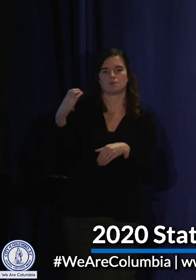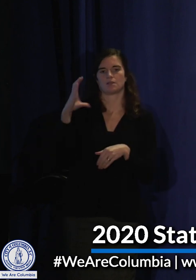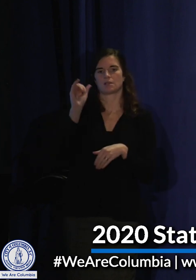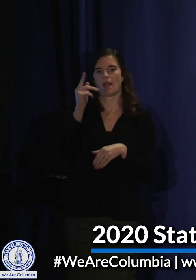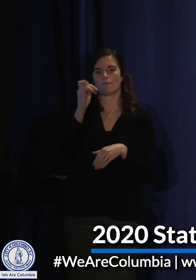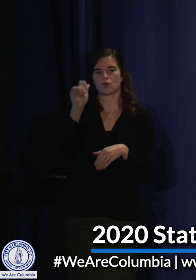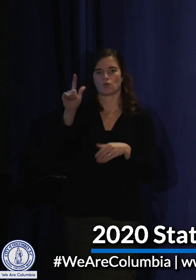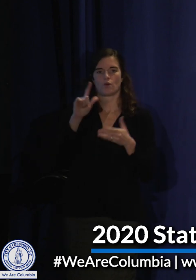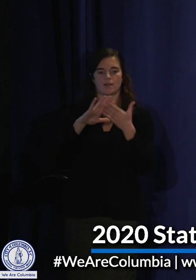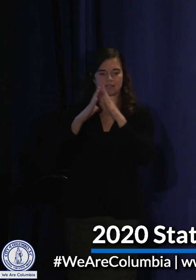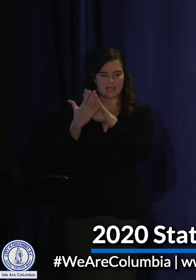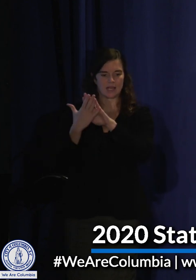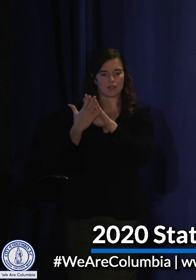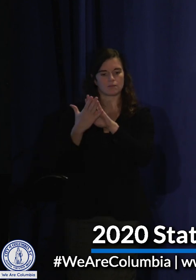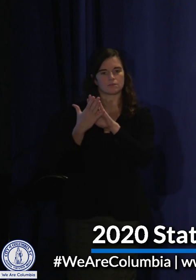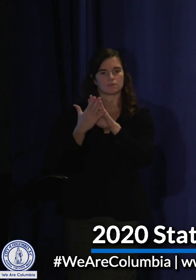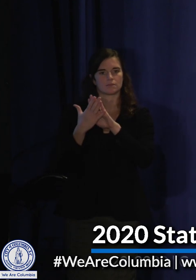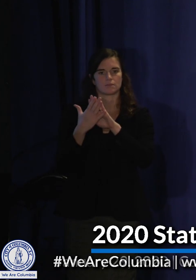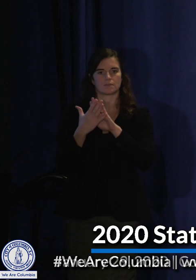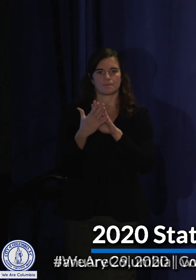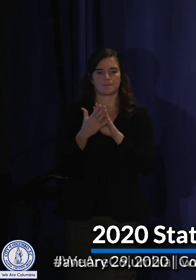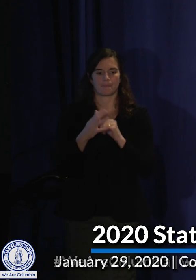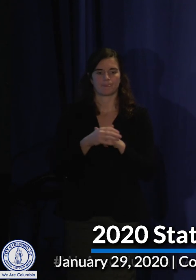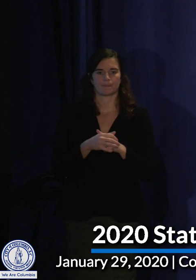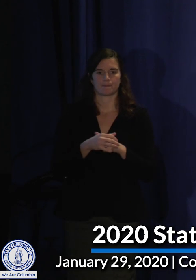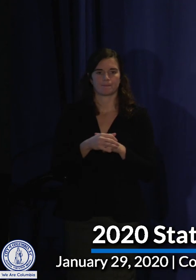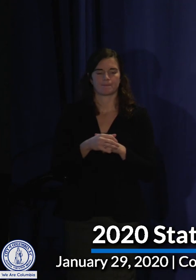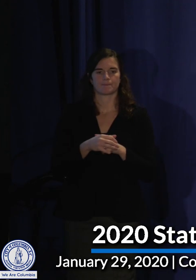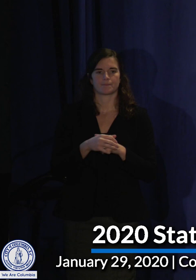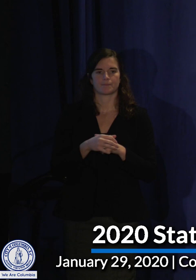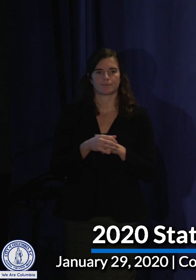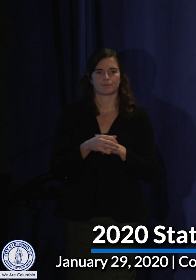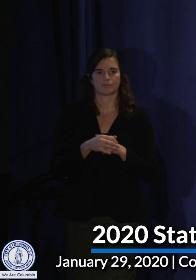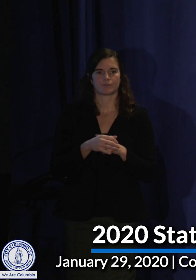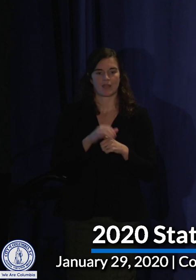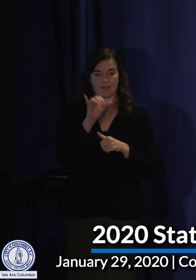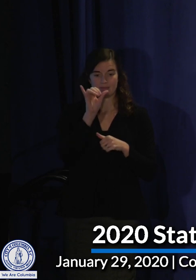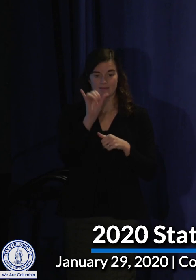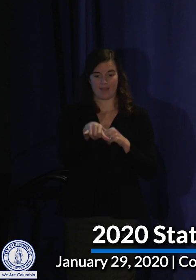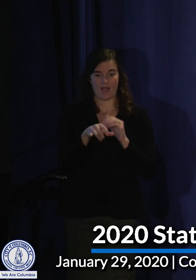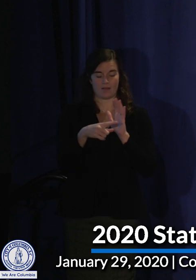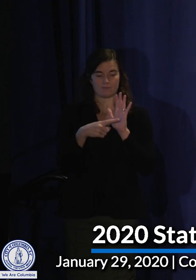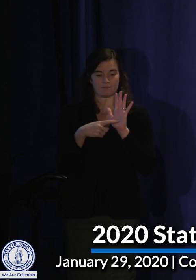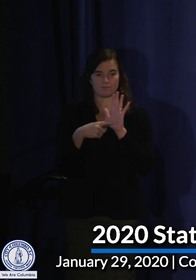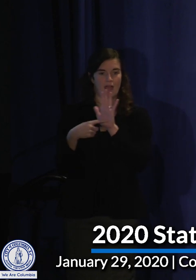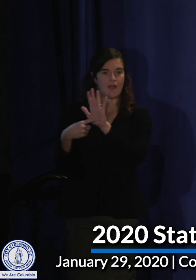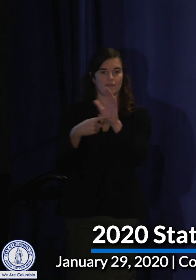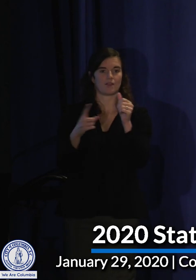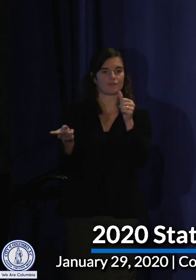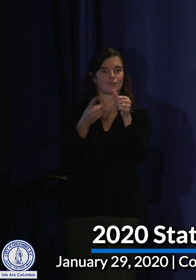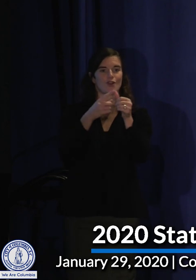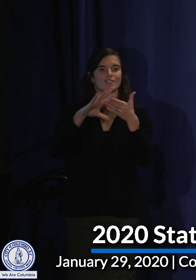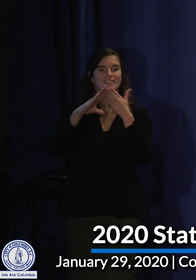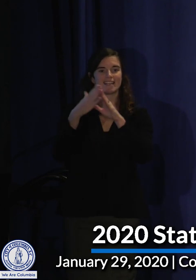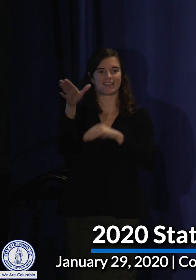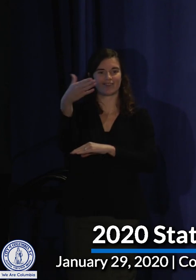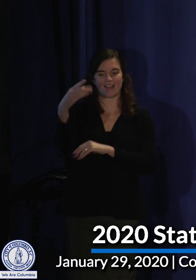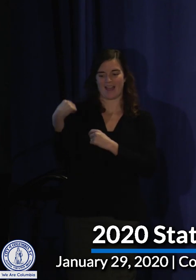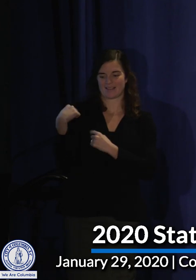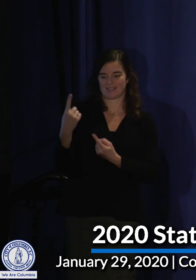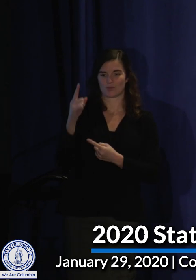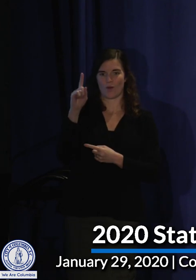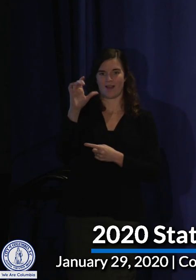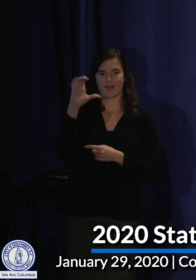here. That was evident in our first city flag in the last 100 years, and